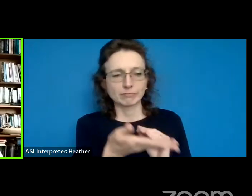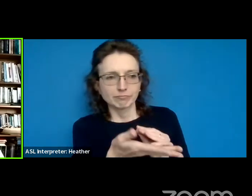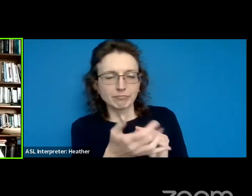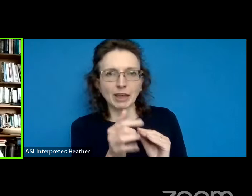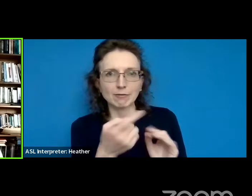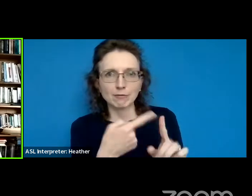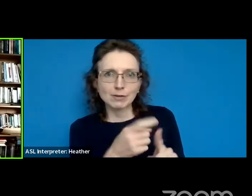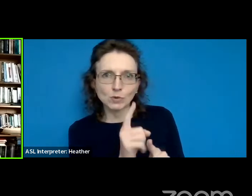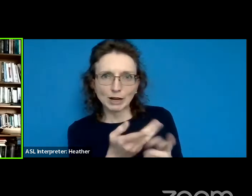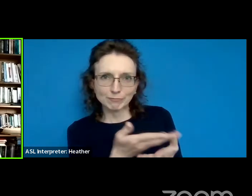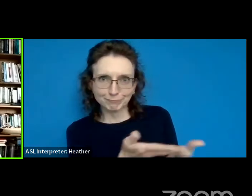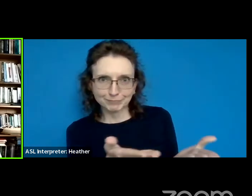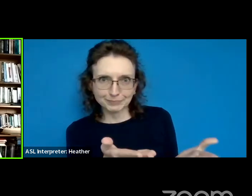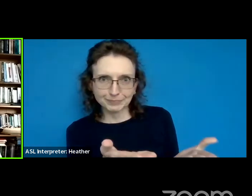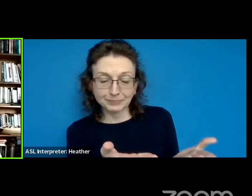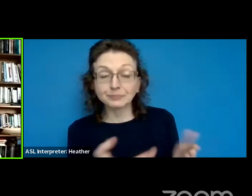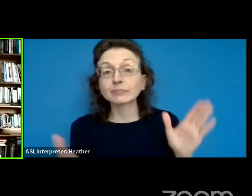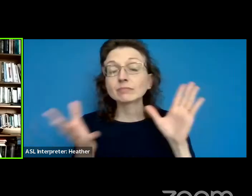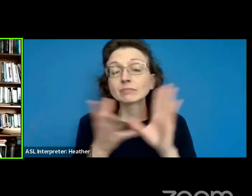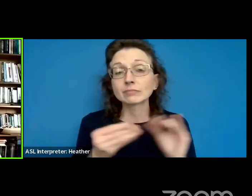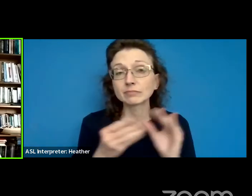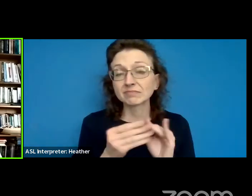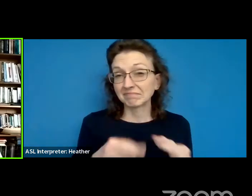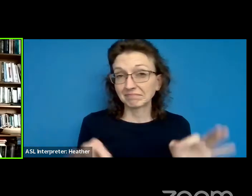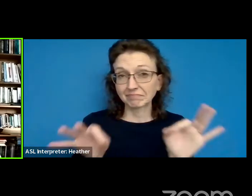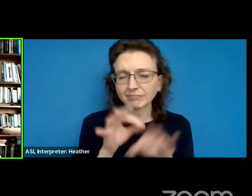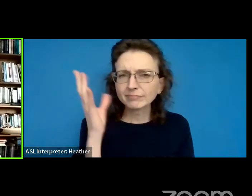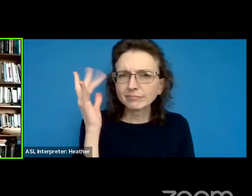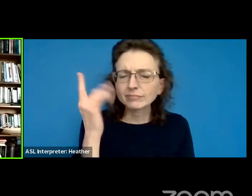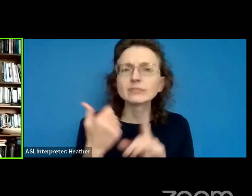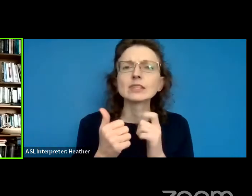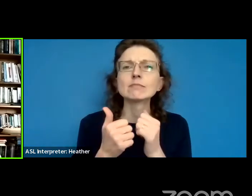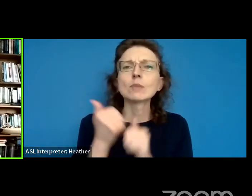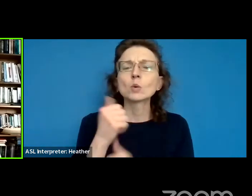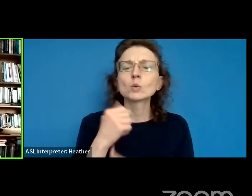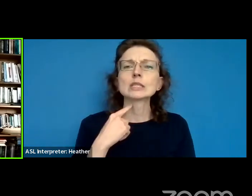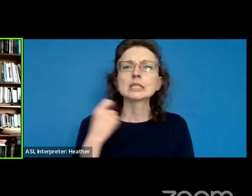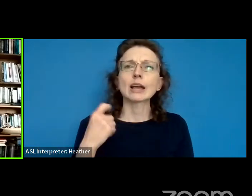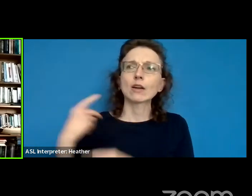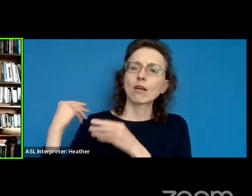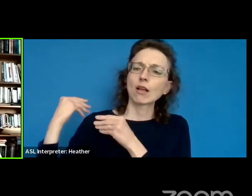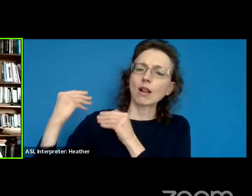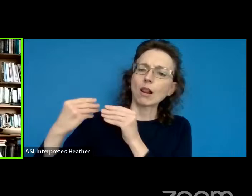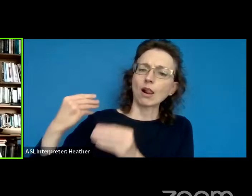Now, these stories are important because most Tongans are descendants of the